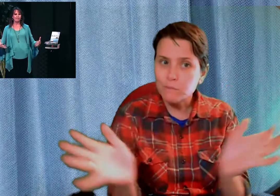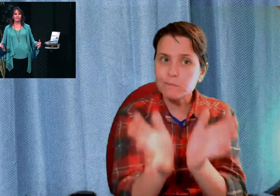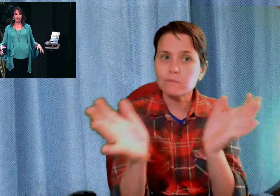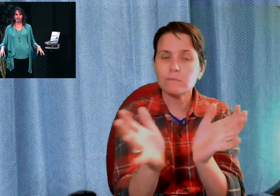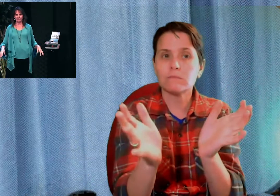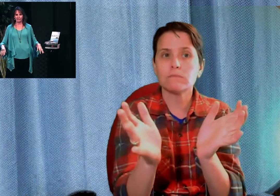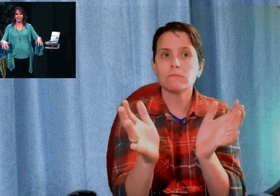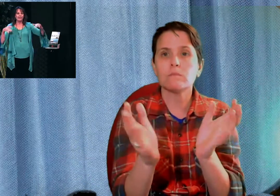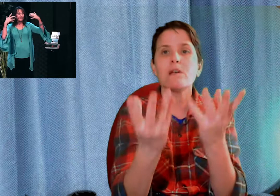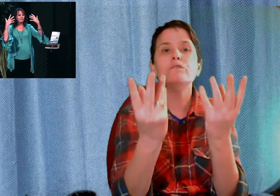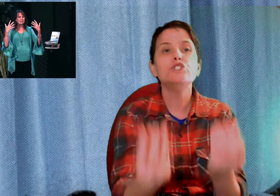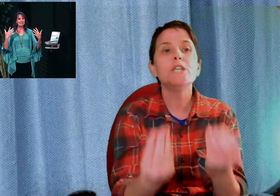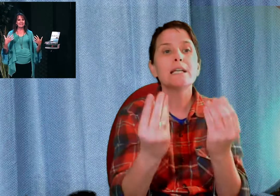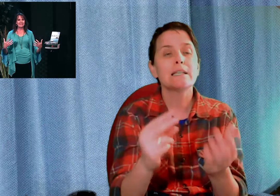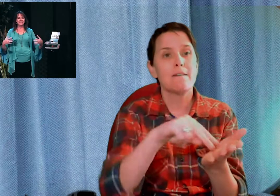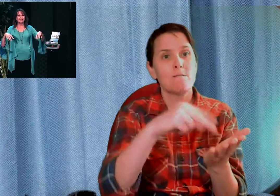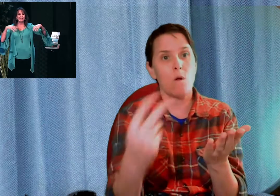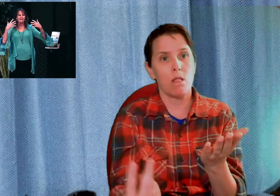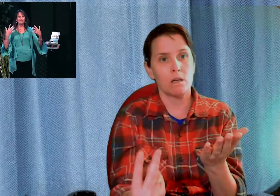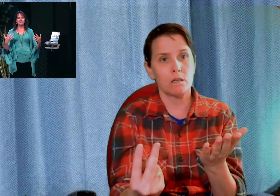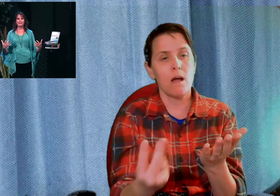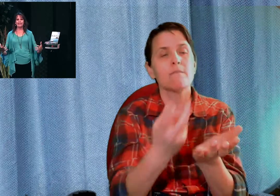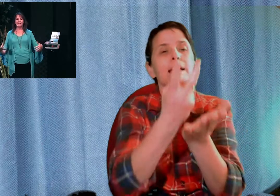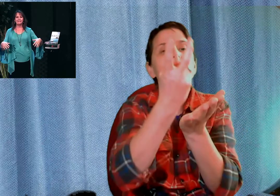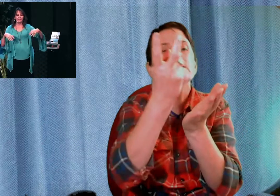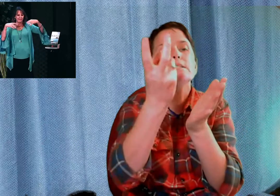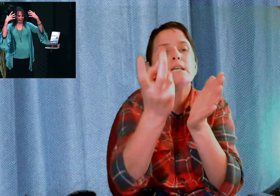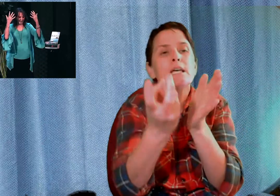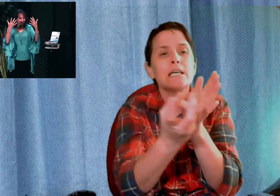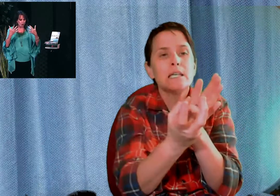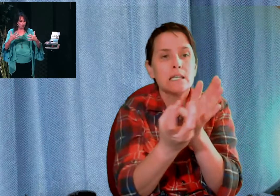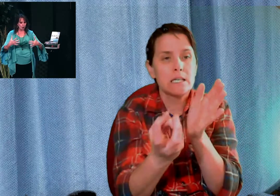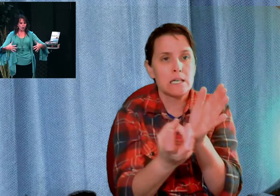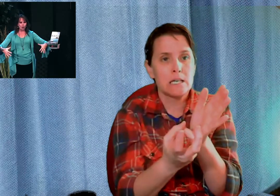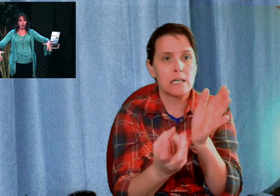gently falling, of sinking, of landing, of